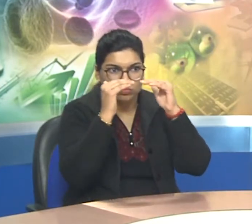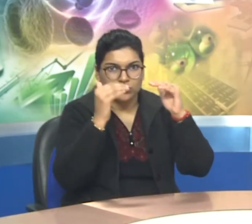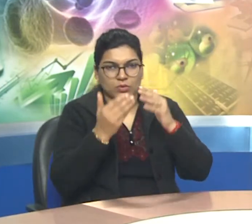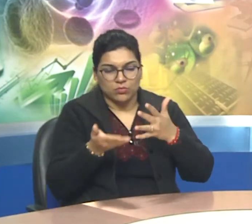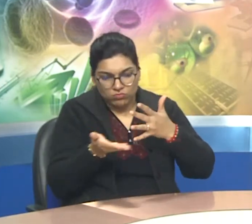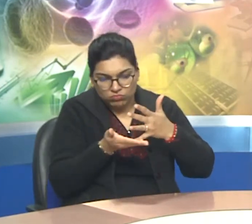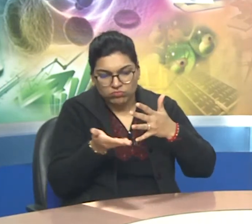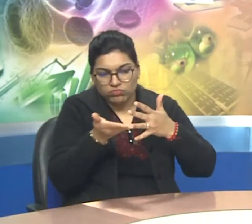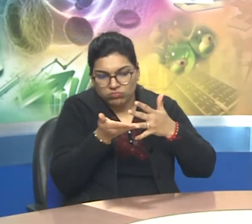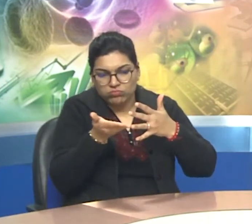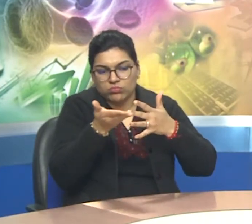Layers.